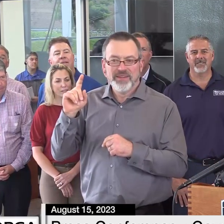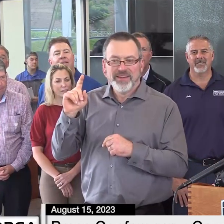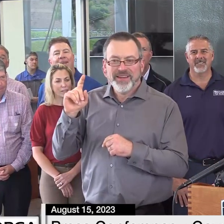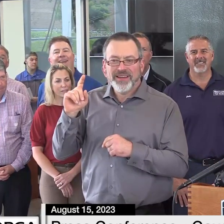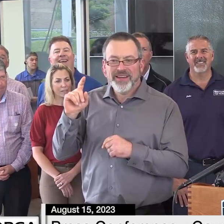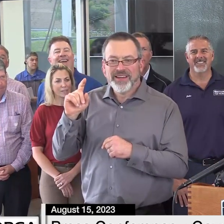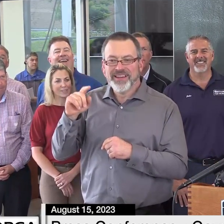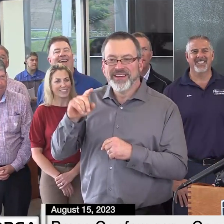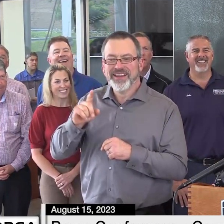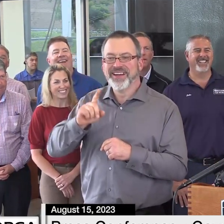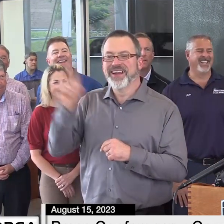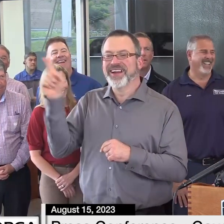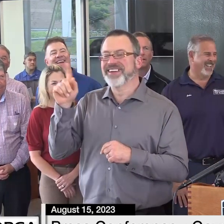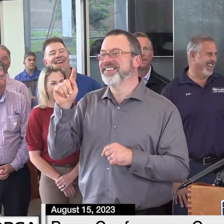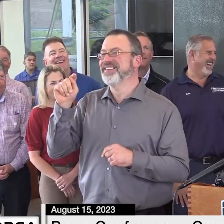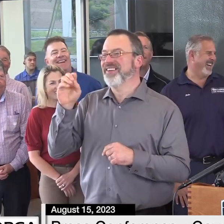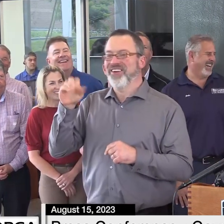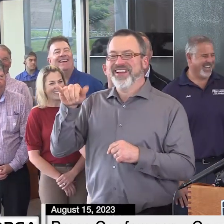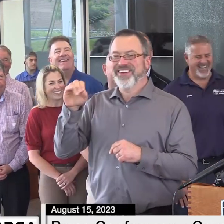Toyota.